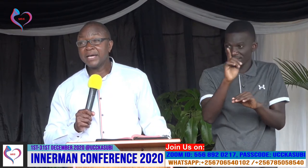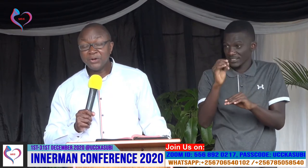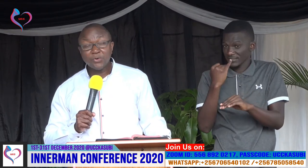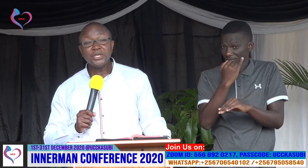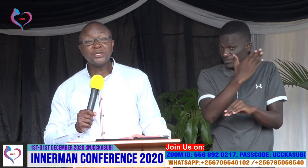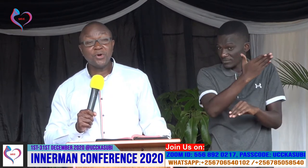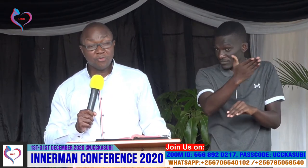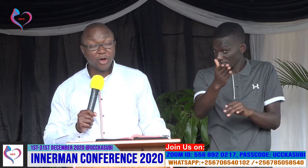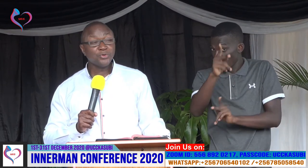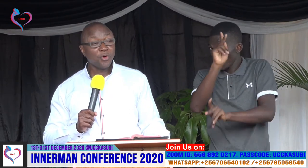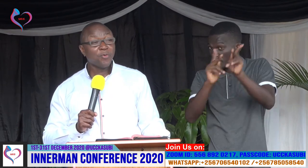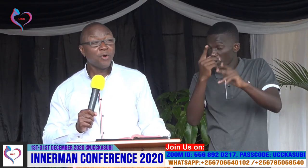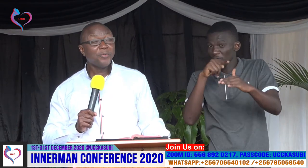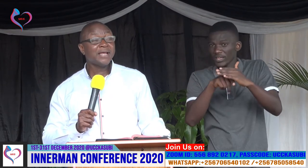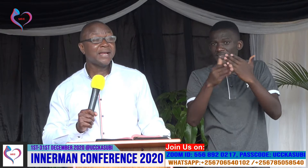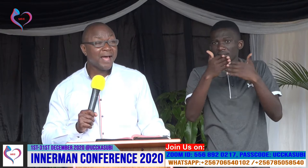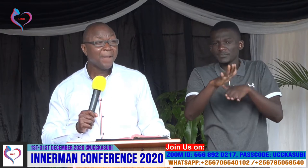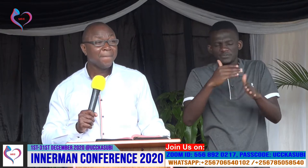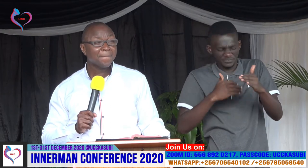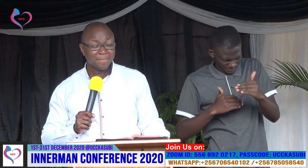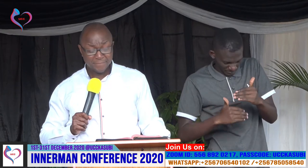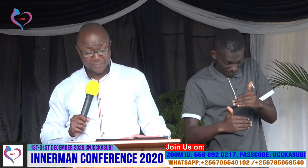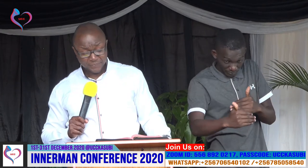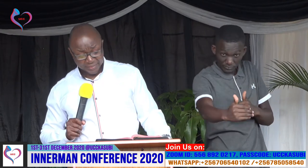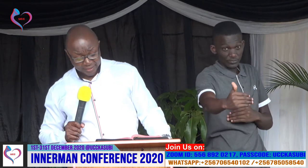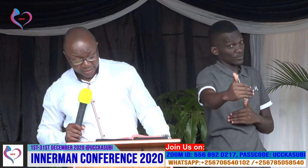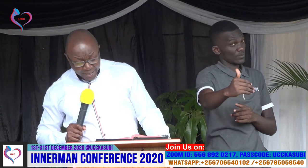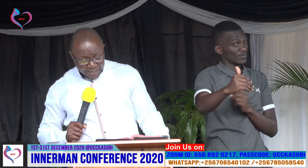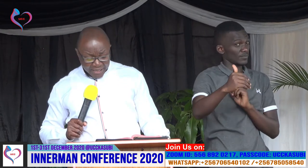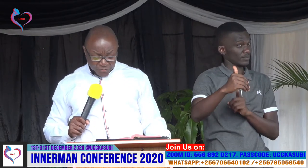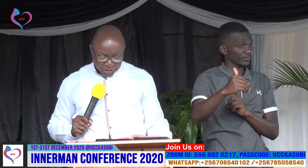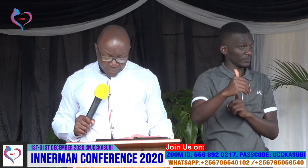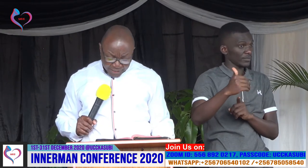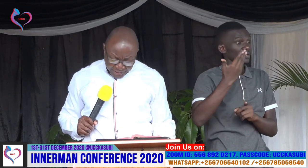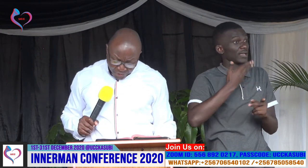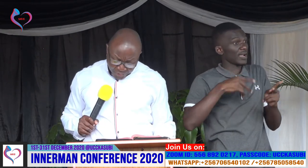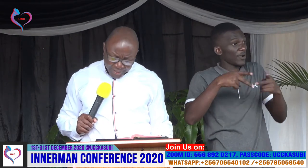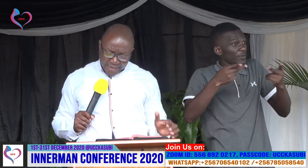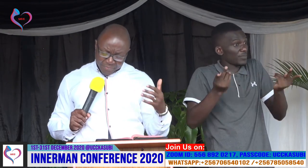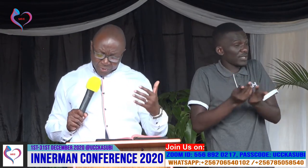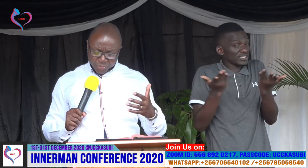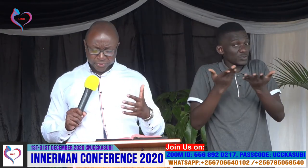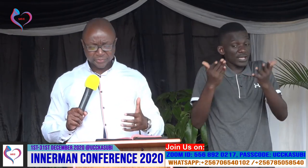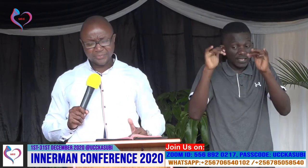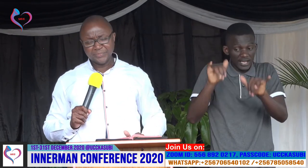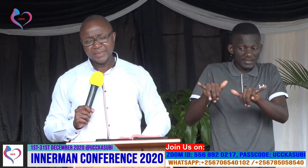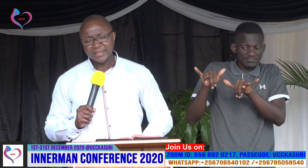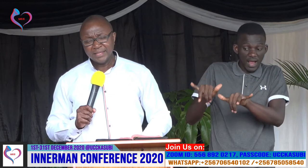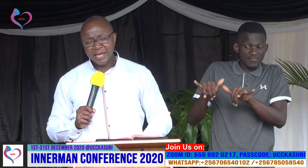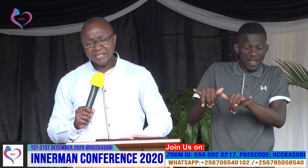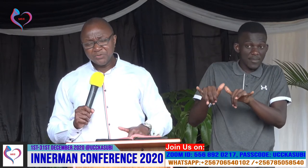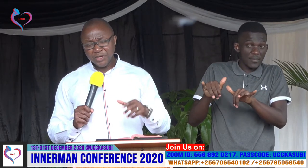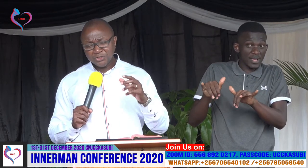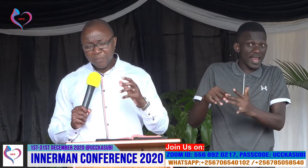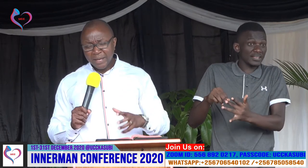you, abagenda okuyingira okufa kuli okw'oluberera, those that are going to eternal death, balina ekifo kye bagenda okubeeramu. They have a place they're going